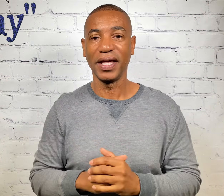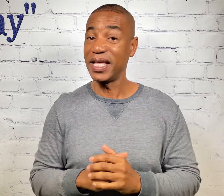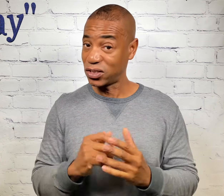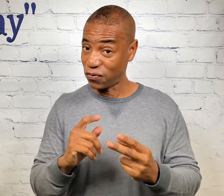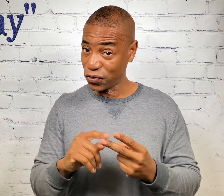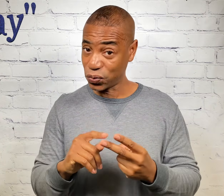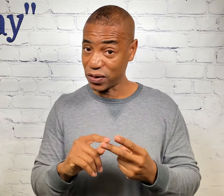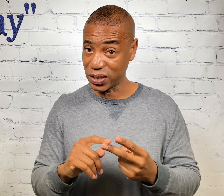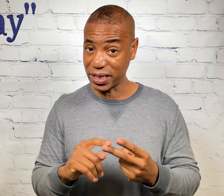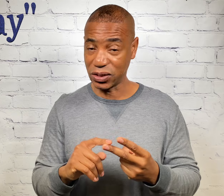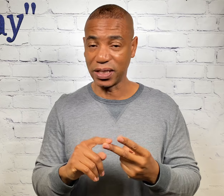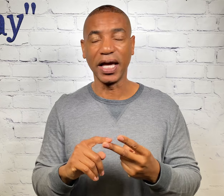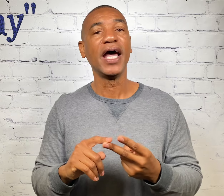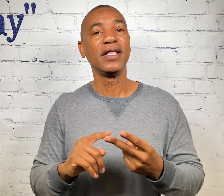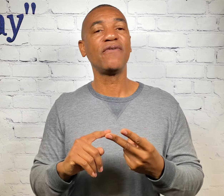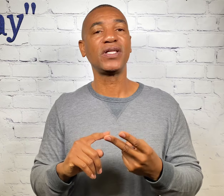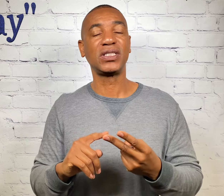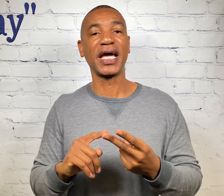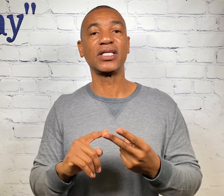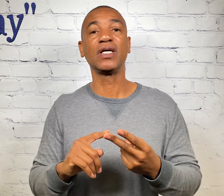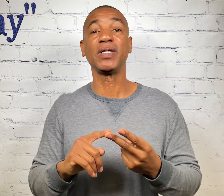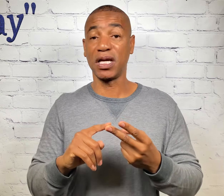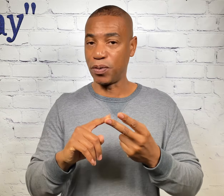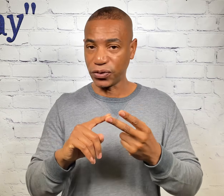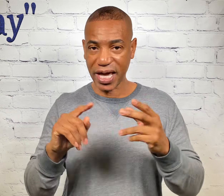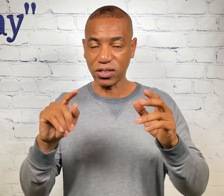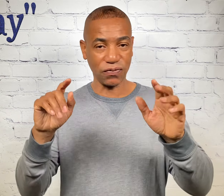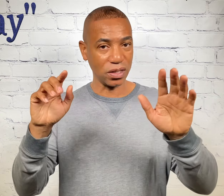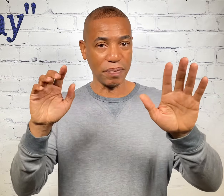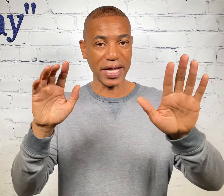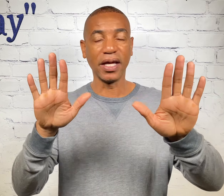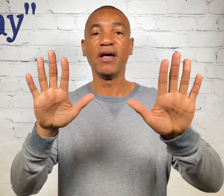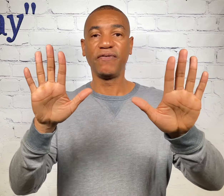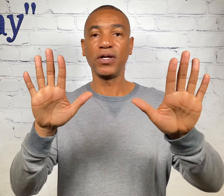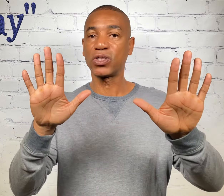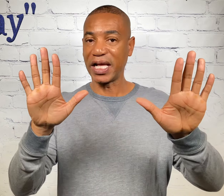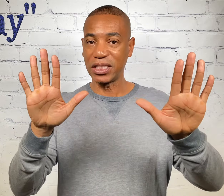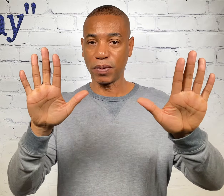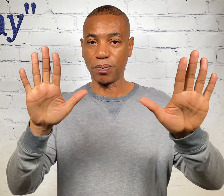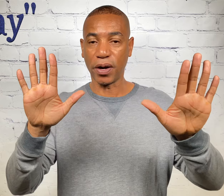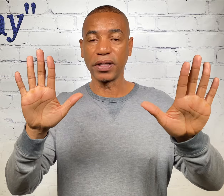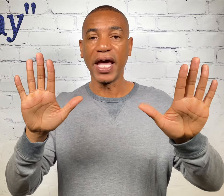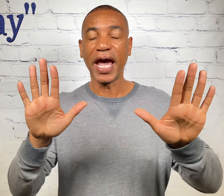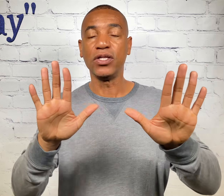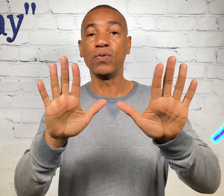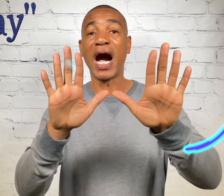That's the first way of signing Sunday. Now for the second, simply take both hands in front of the body, fingers slightly spread apart, and do